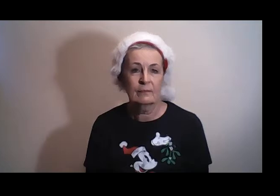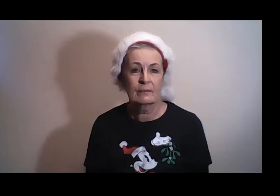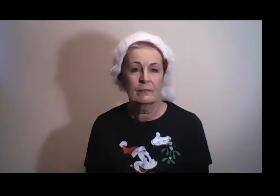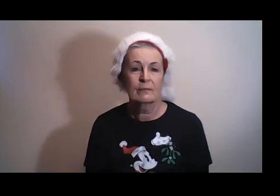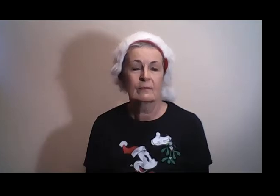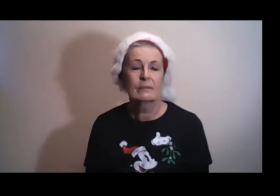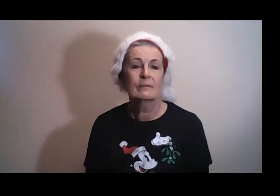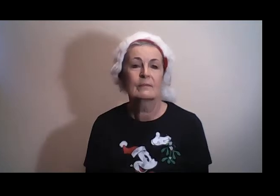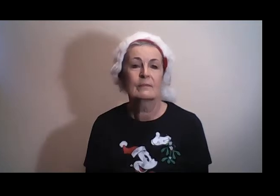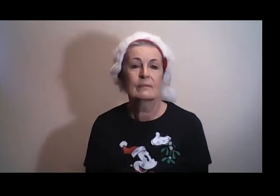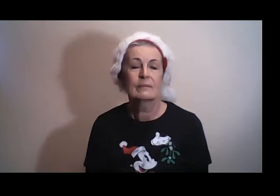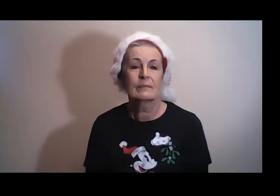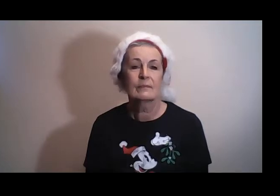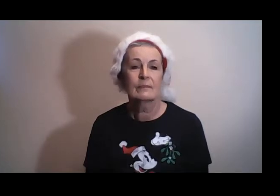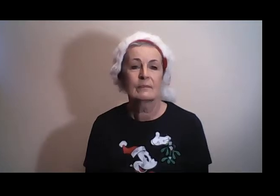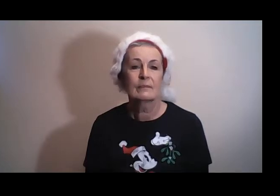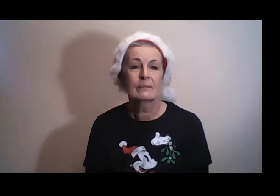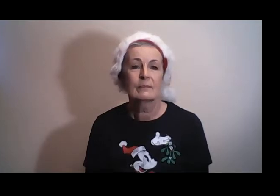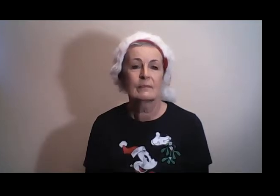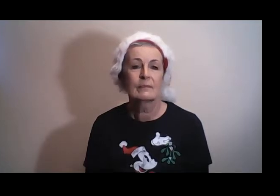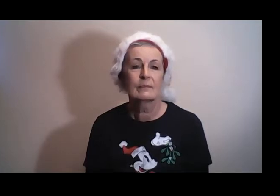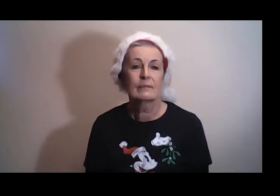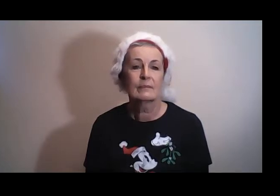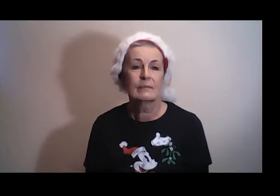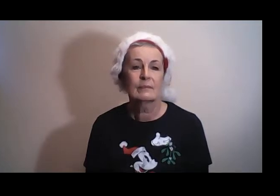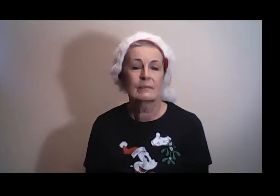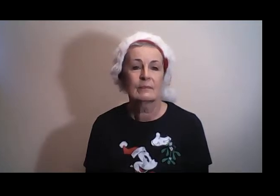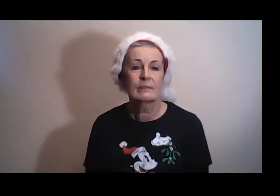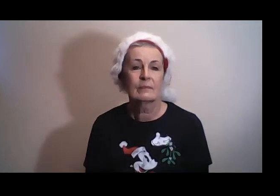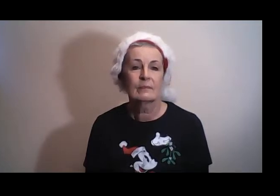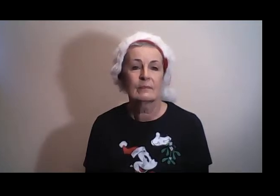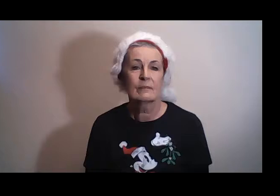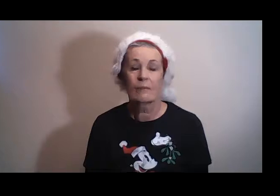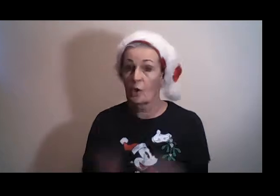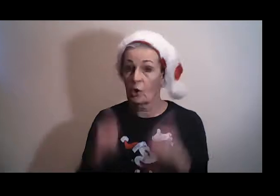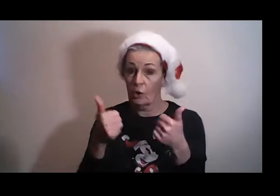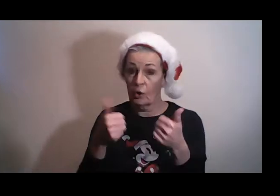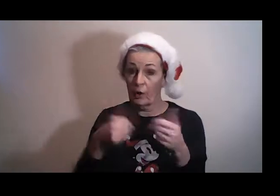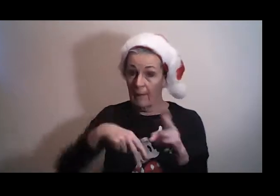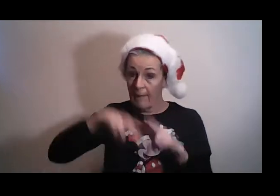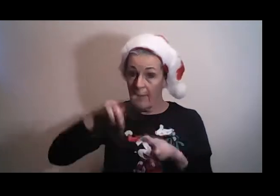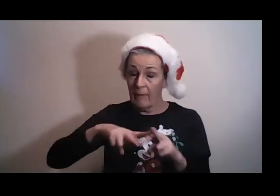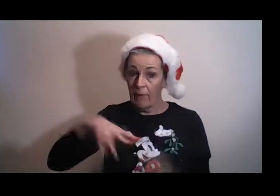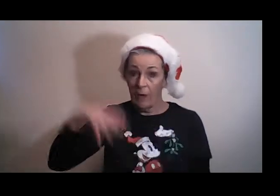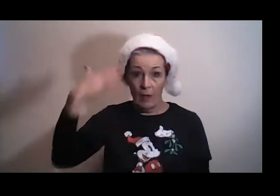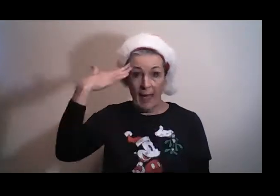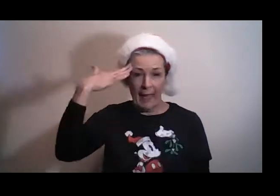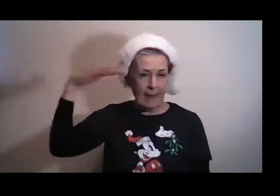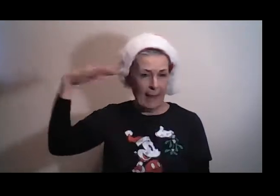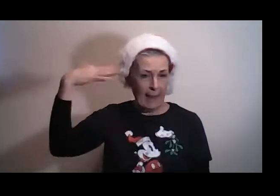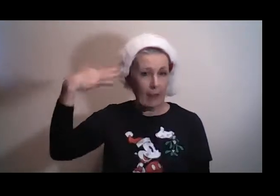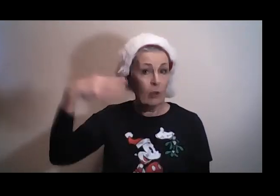Looking to the sky and release. This is also good if you have headaches. It's good for